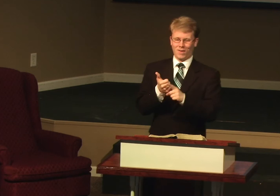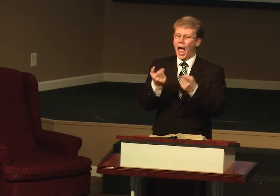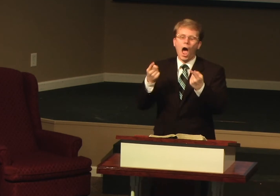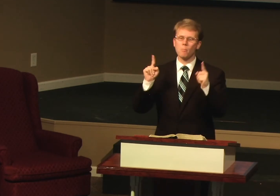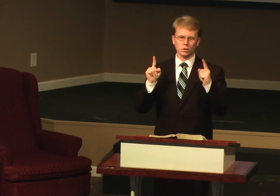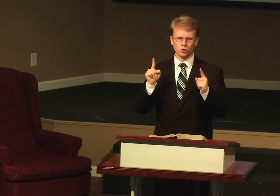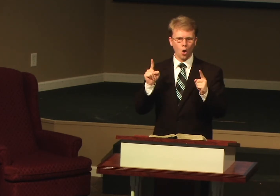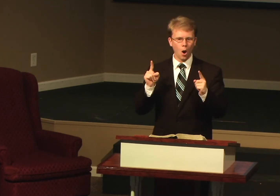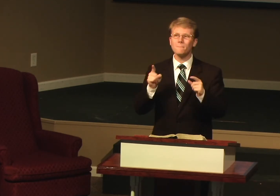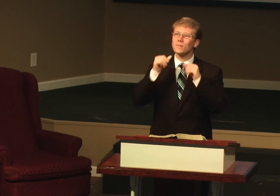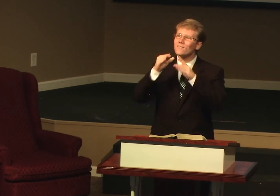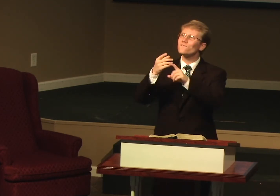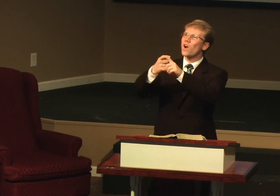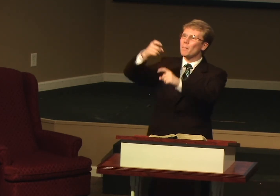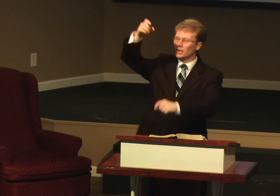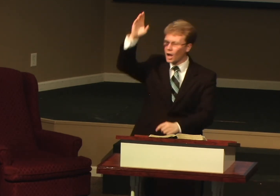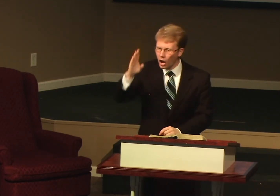Where do blessings come from? They come from Him.